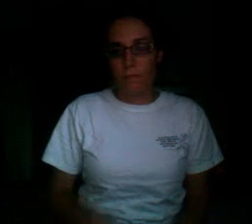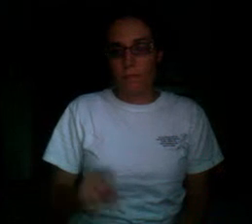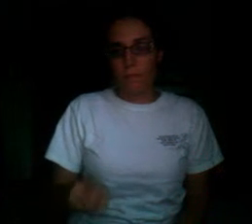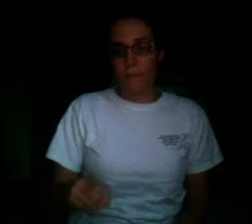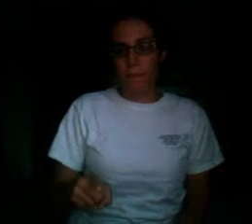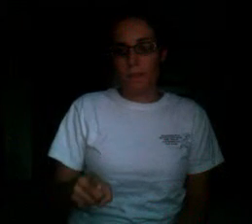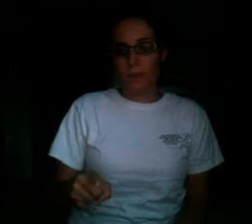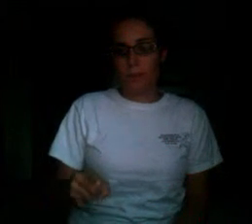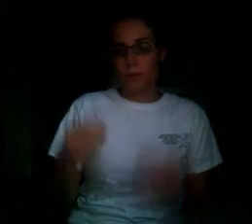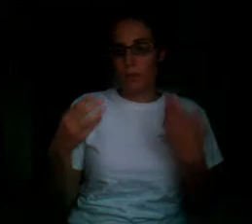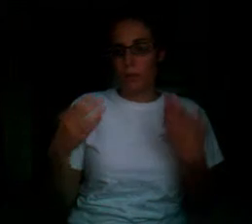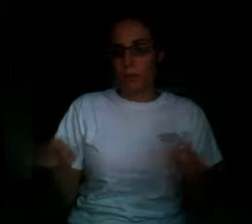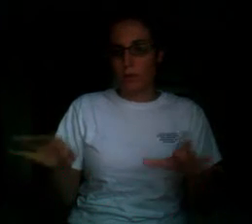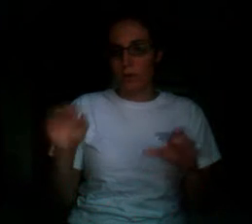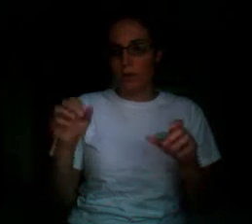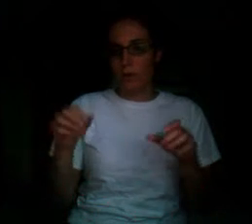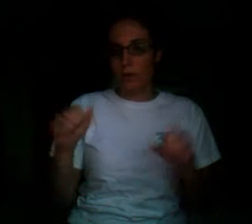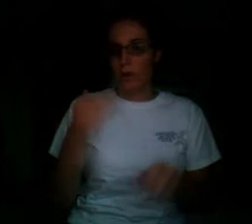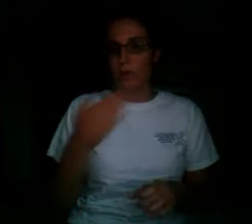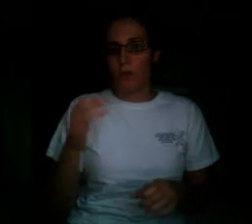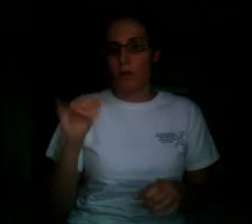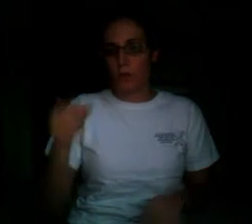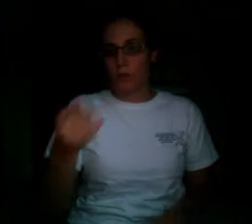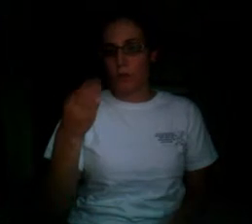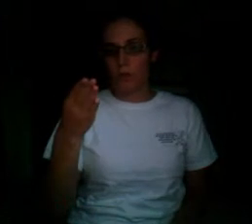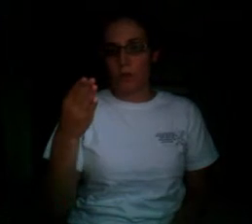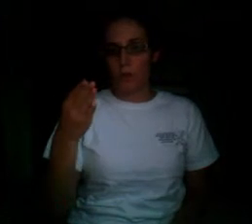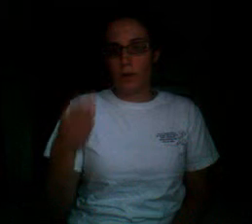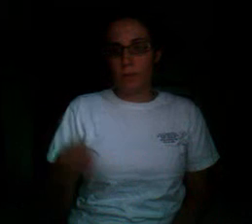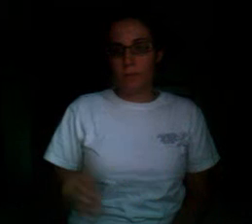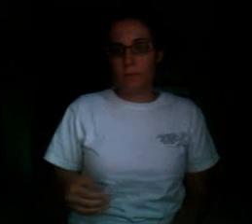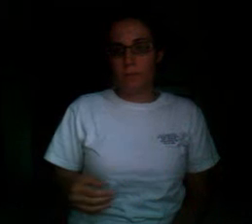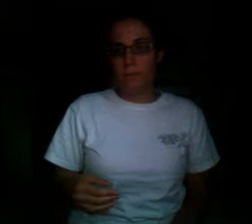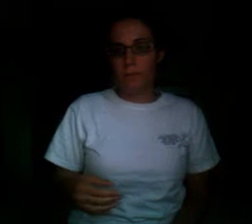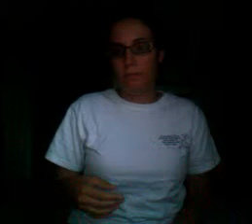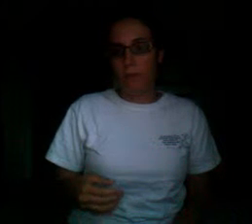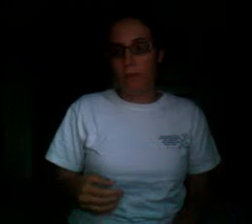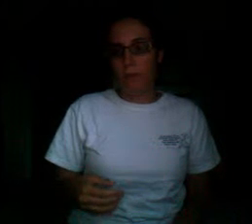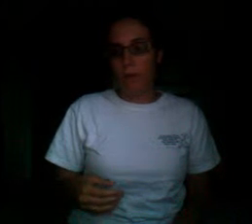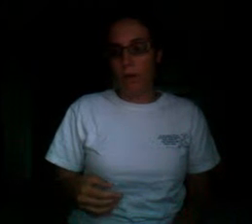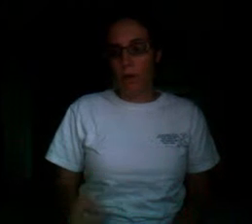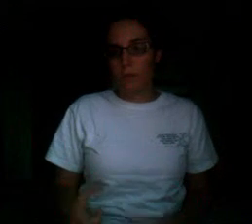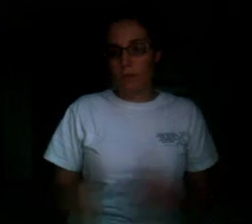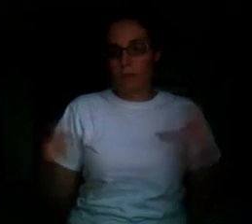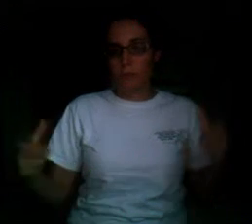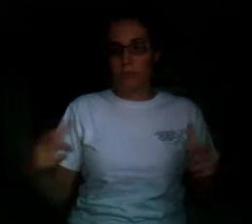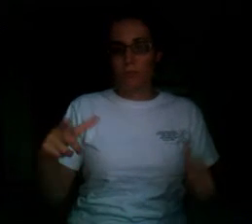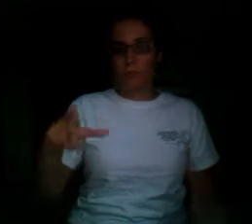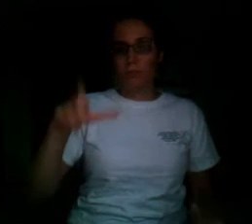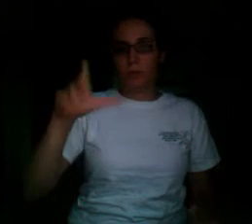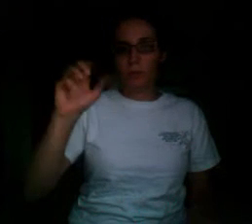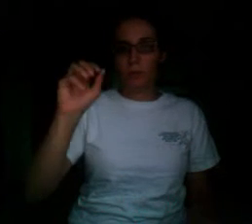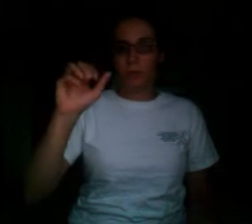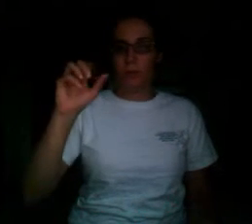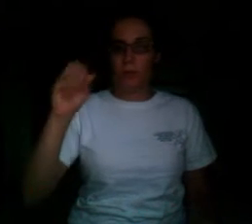good job, Laura," he said. "You've tramped the hay down so well that we've got a big load on the wagon." Laura rested in the